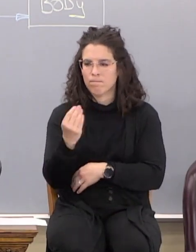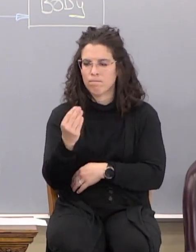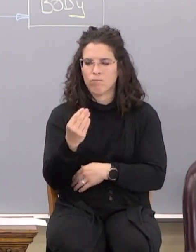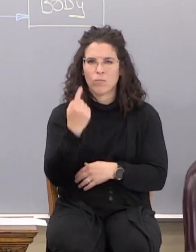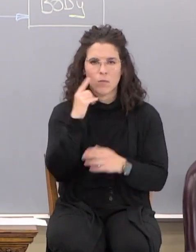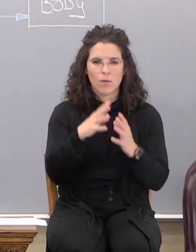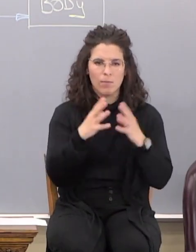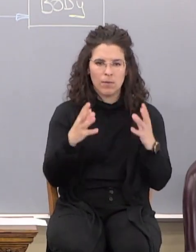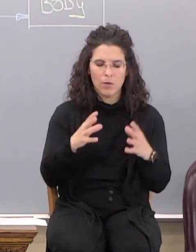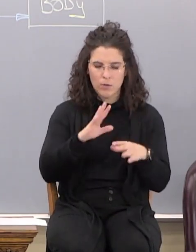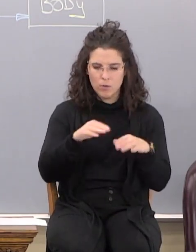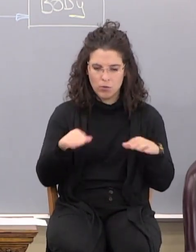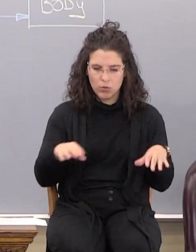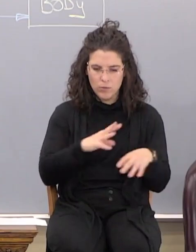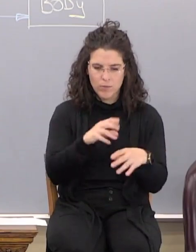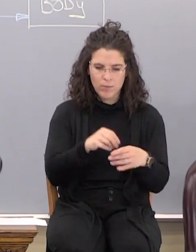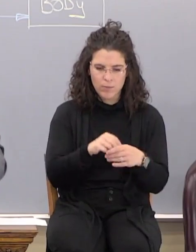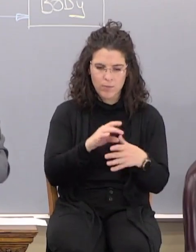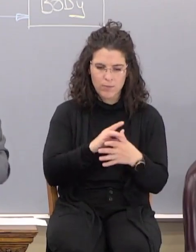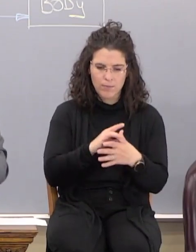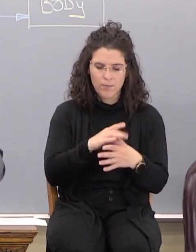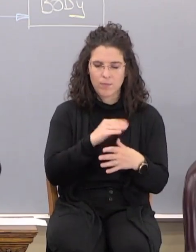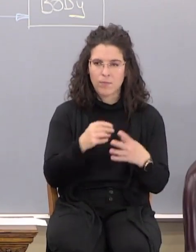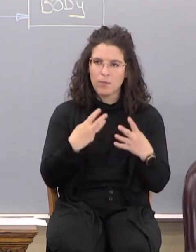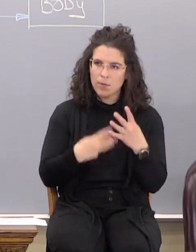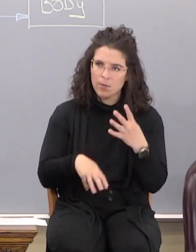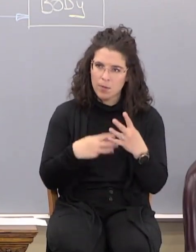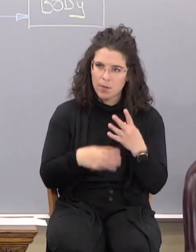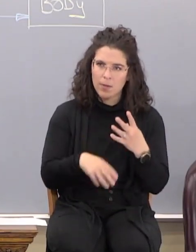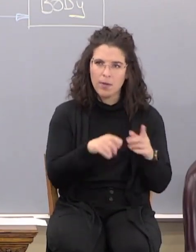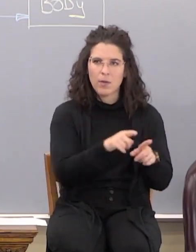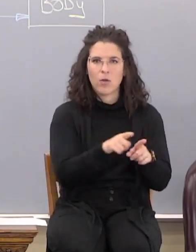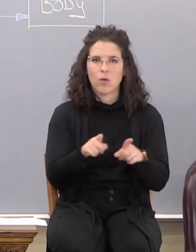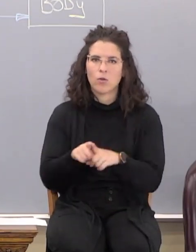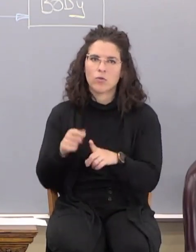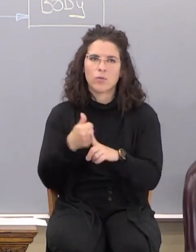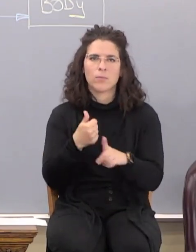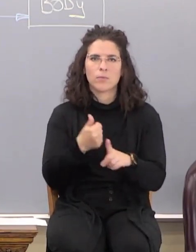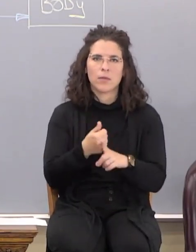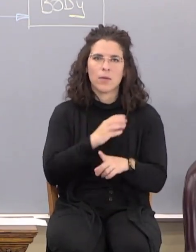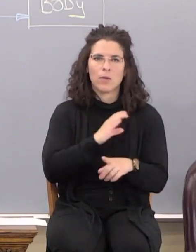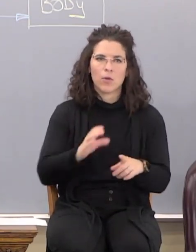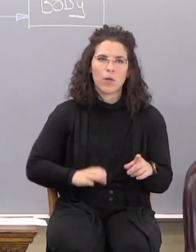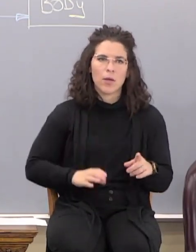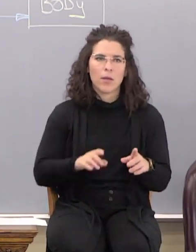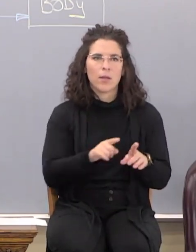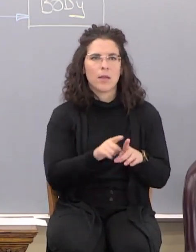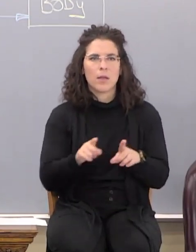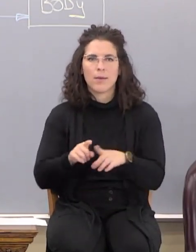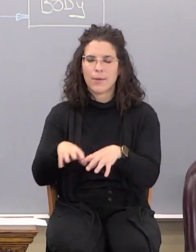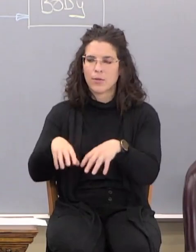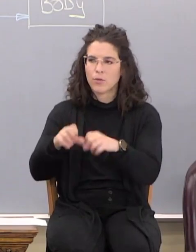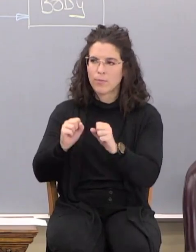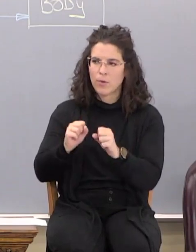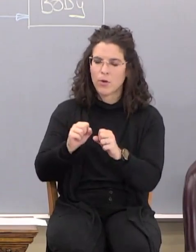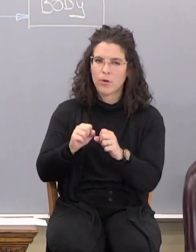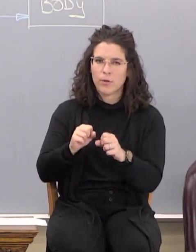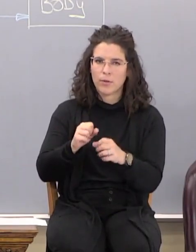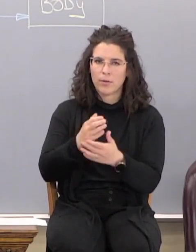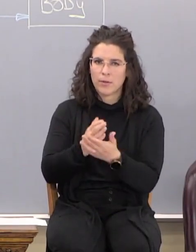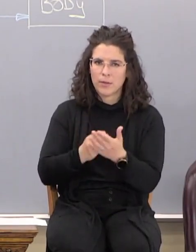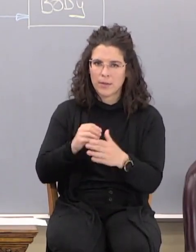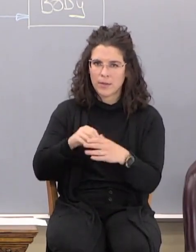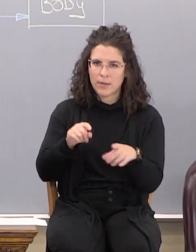as the children are partakers of flesh and blood, he also himself, that is Christ, likewise took part of the same, that